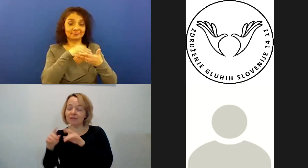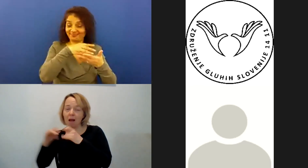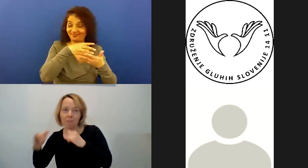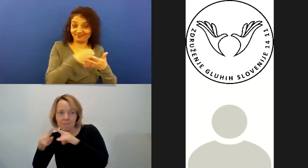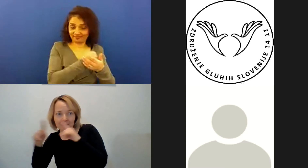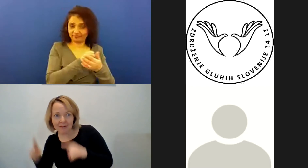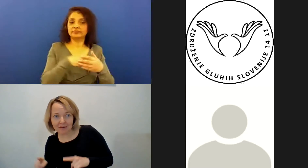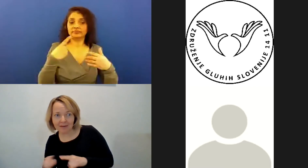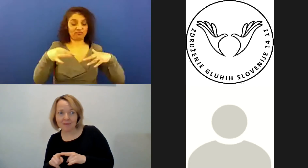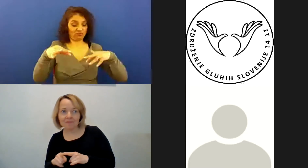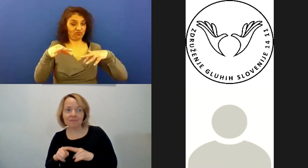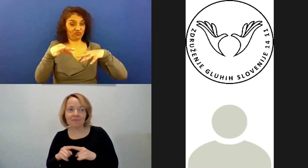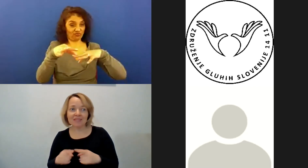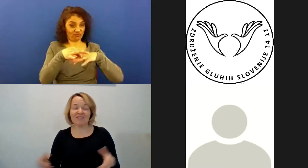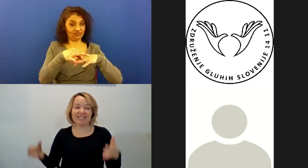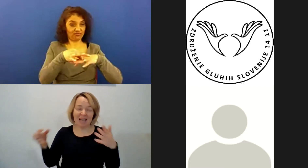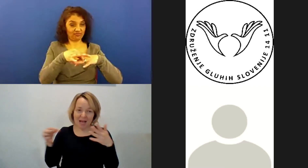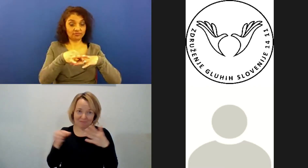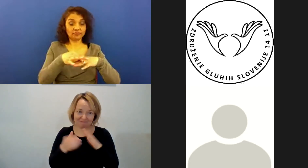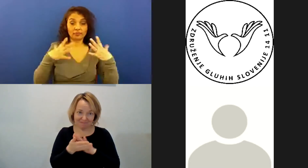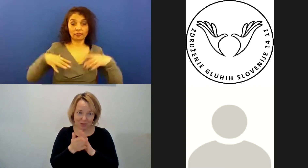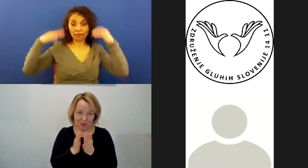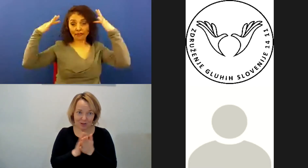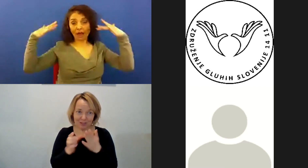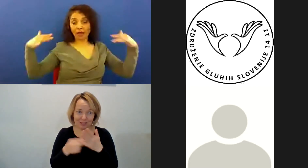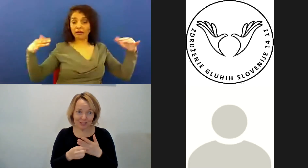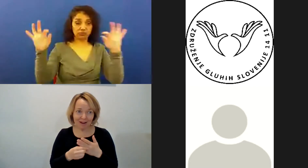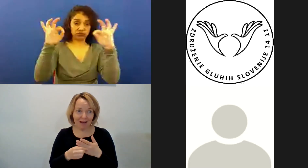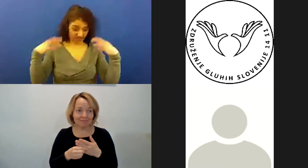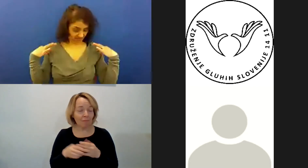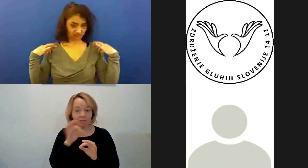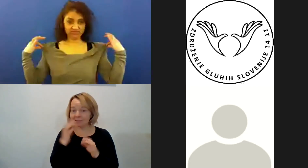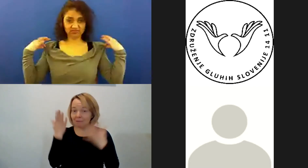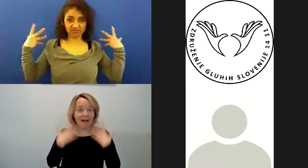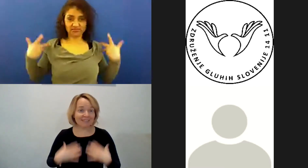He did his paperwork. I did my paperwork. We got married